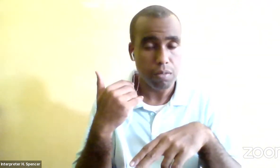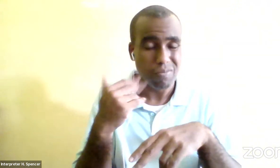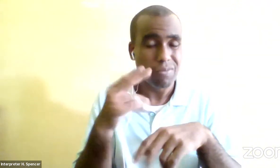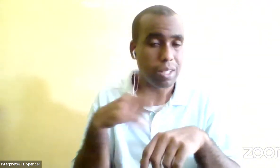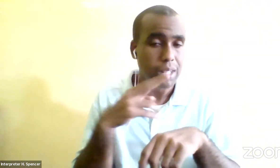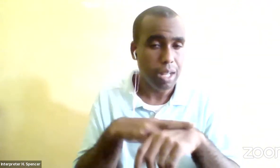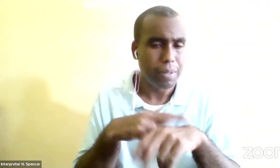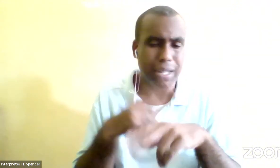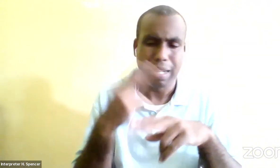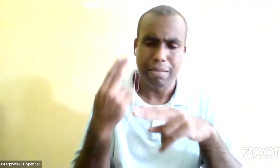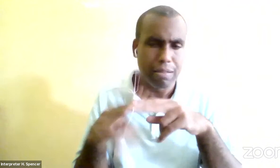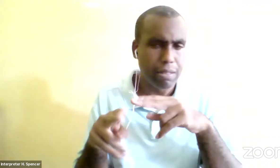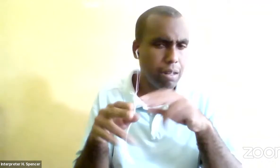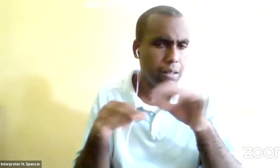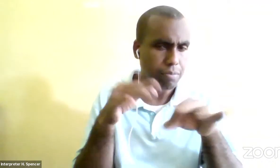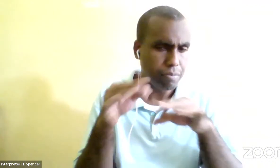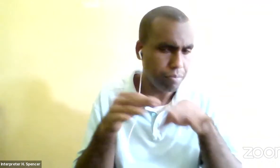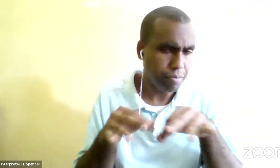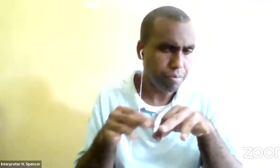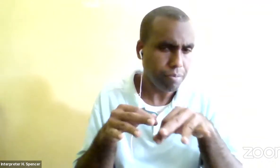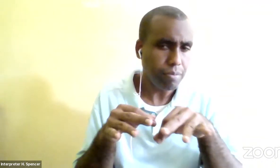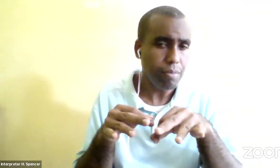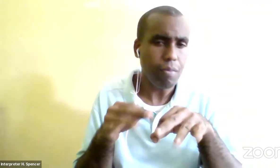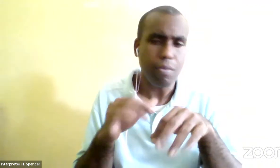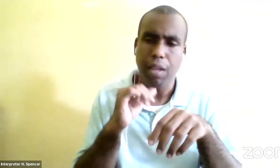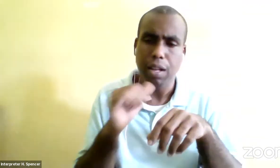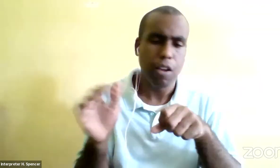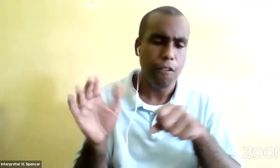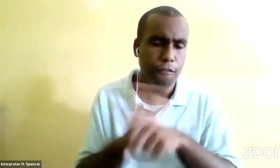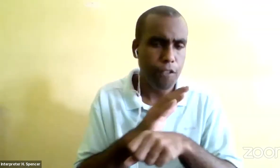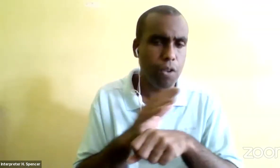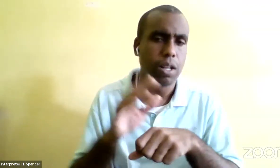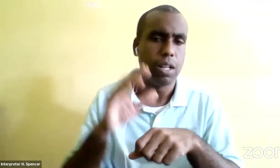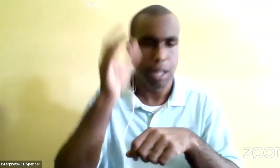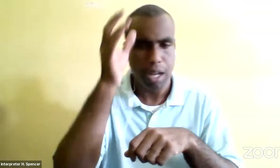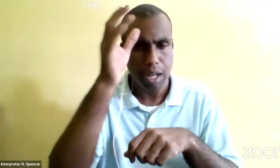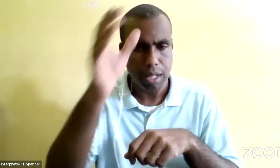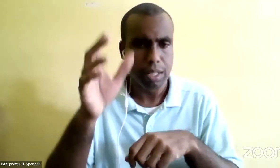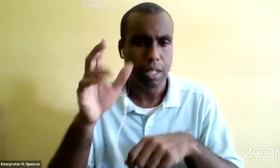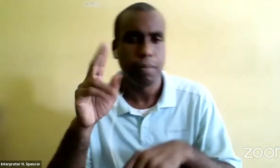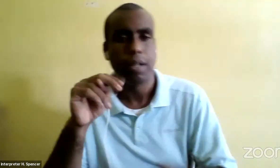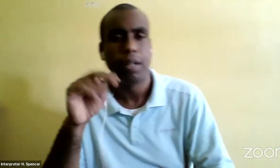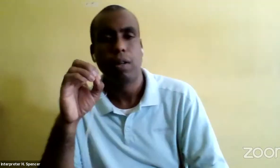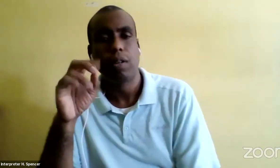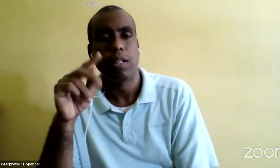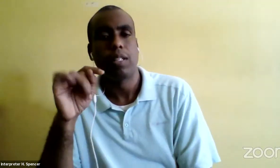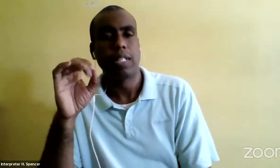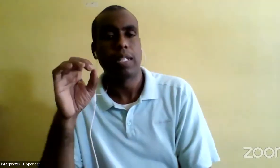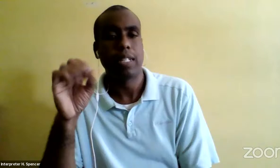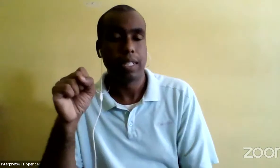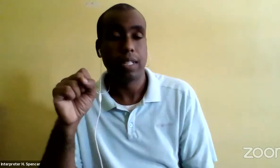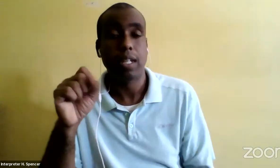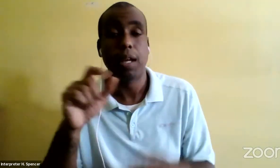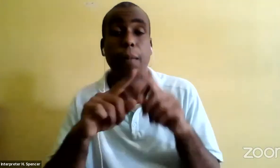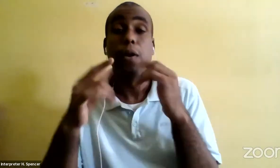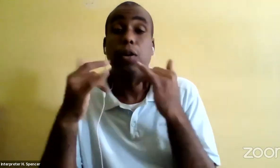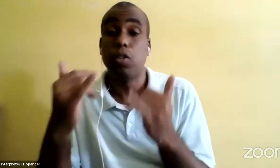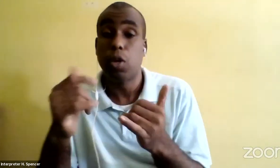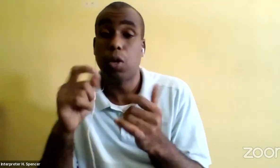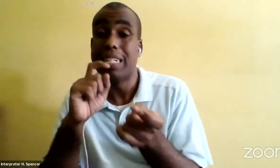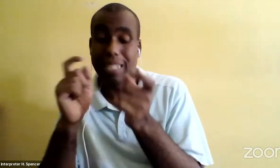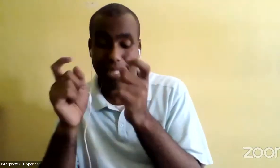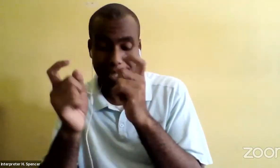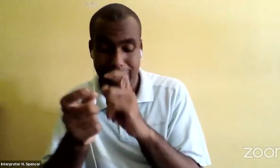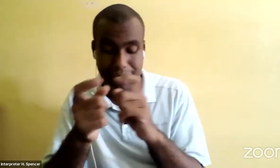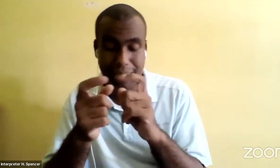a short description. This is now the whole concept note. So I've expanded the process of the application. And I'm giving you